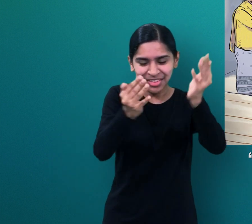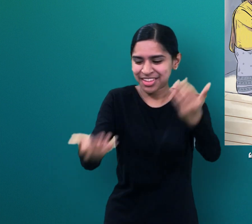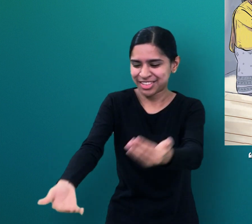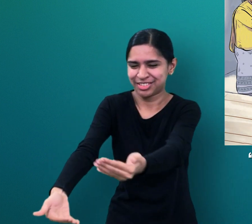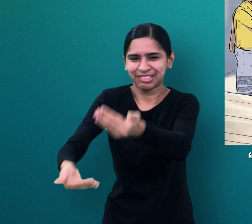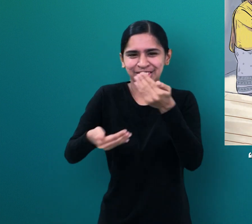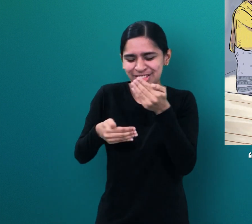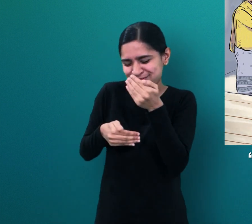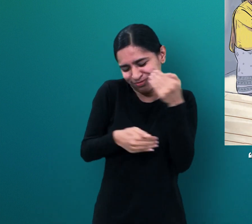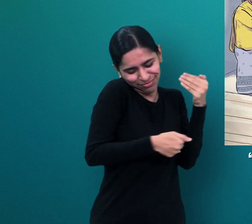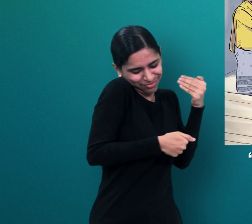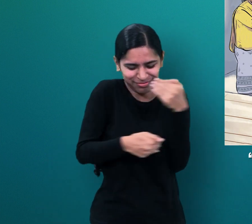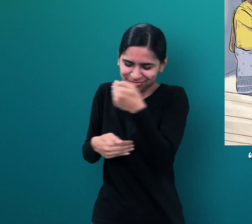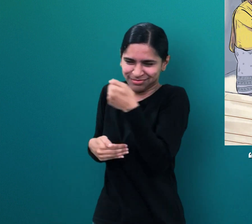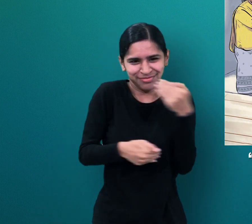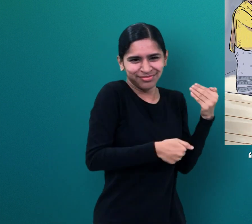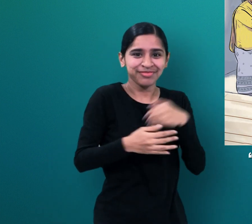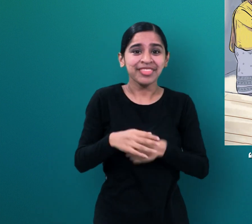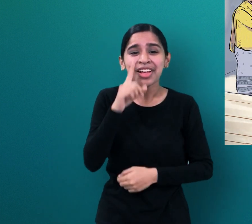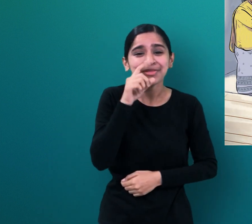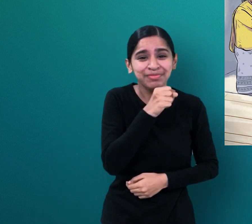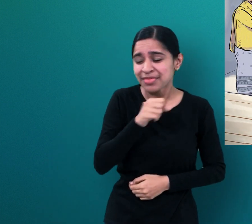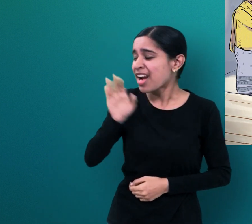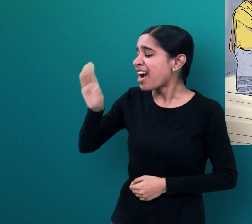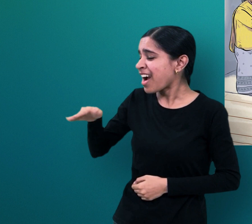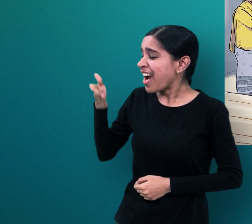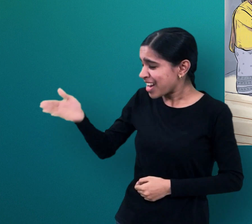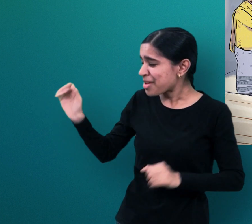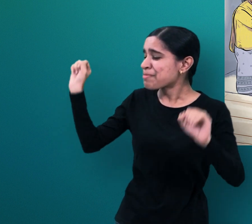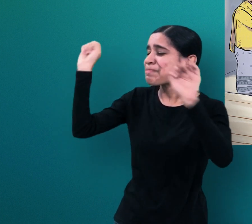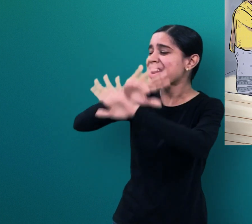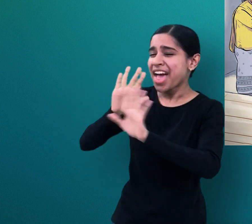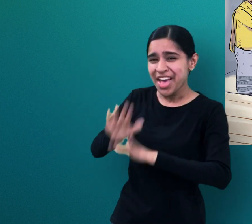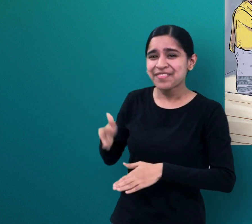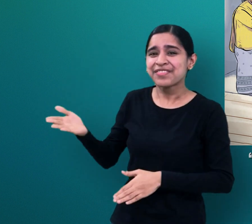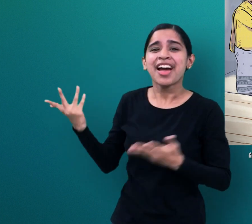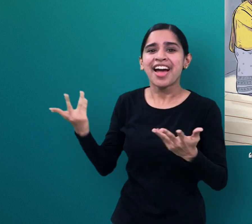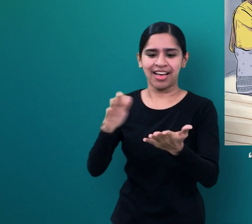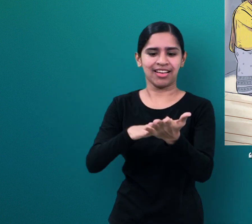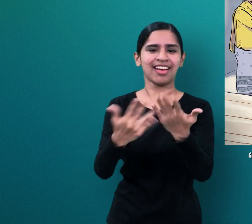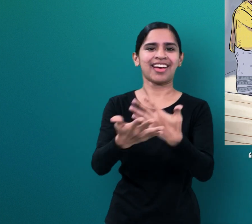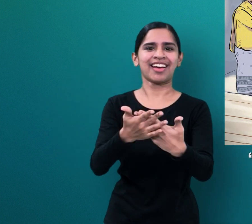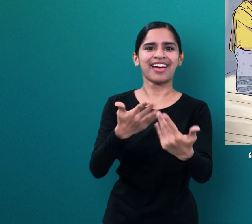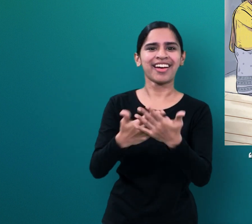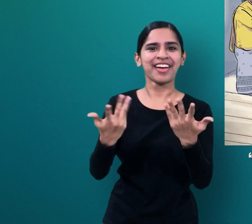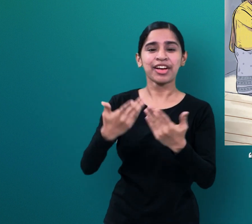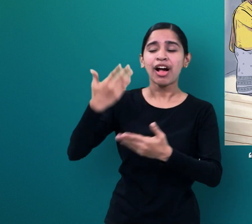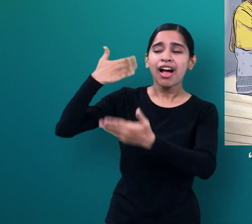Aski, hugging the pot she had molded. You do, Aski, Ambi responded. Also, now you